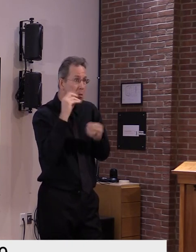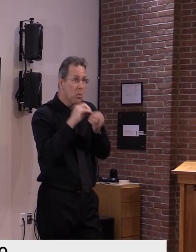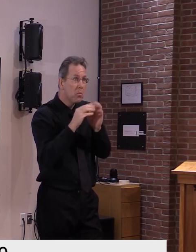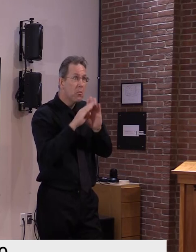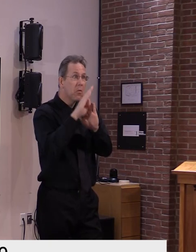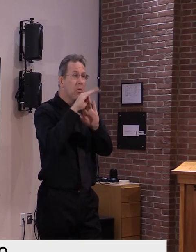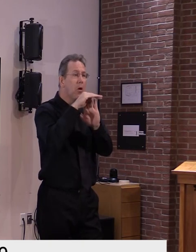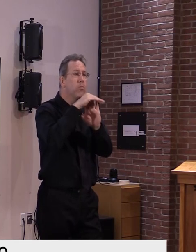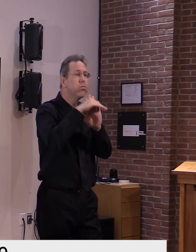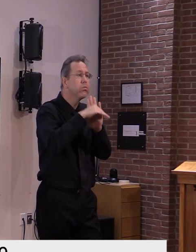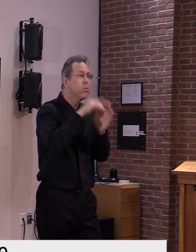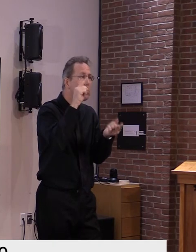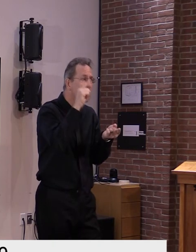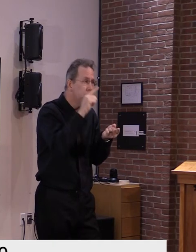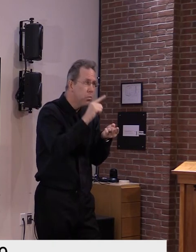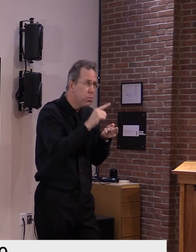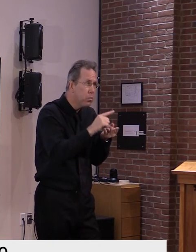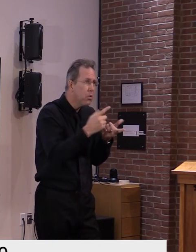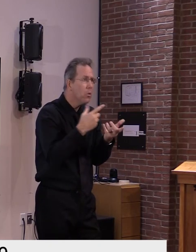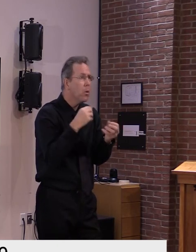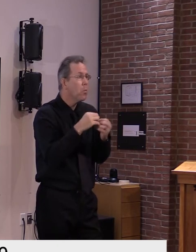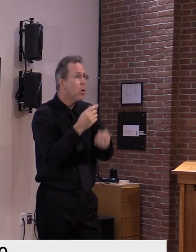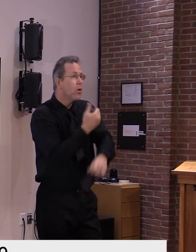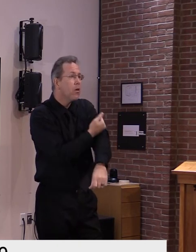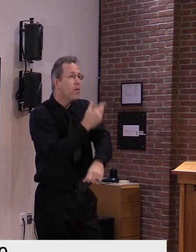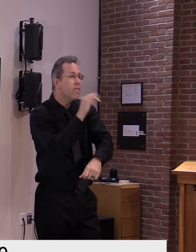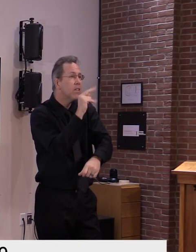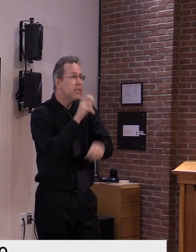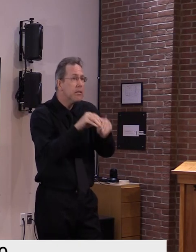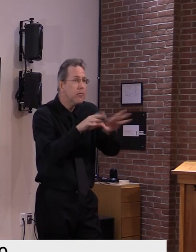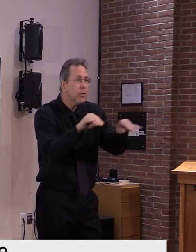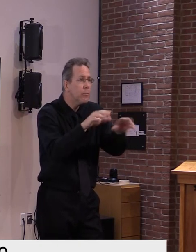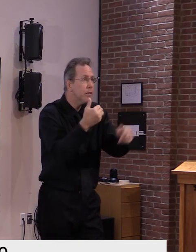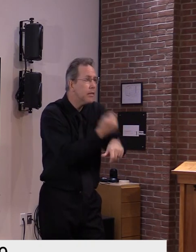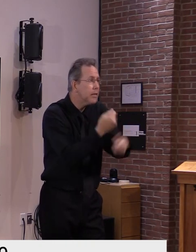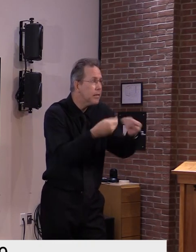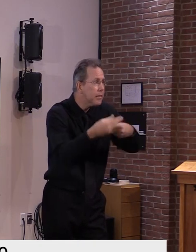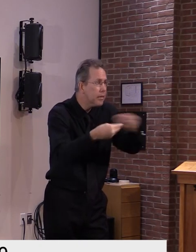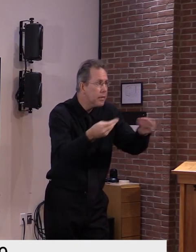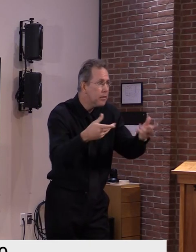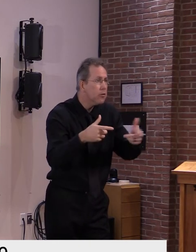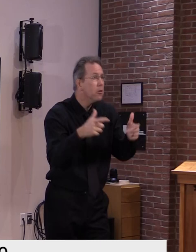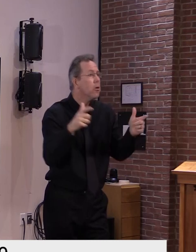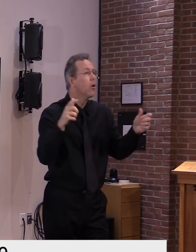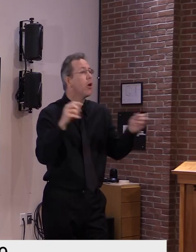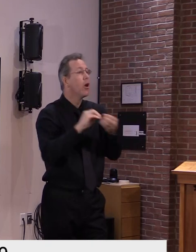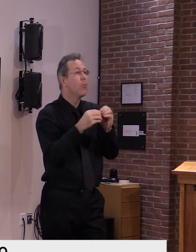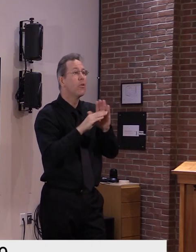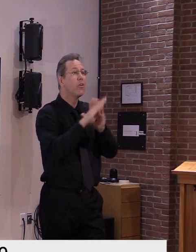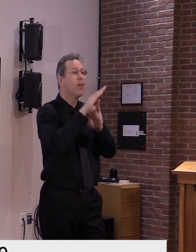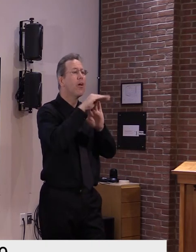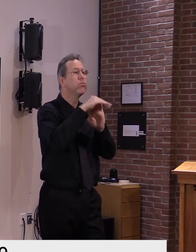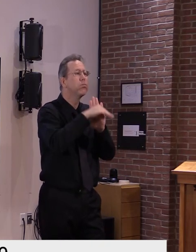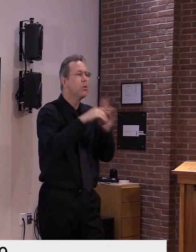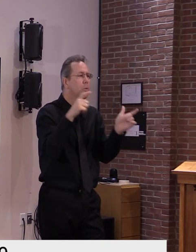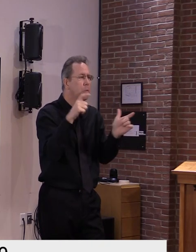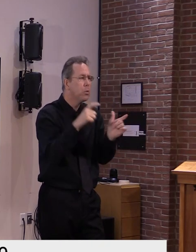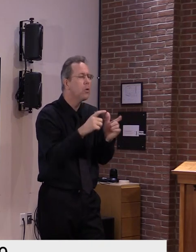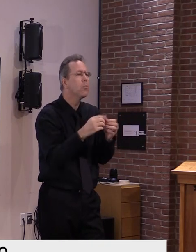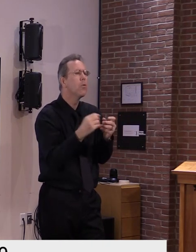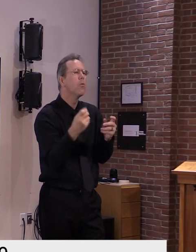will be in place, and we'll be able to start to distribute those, and we'll get back to some sort of normalcy over